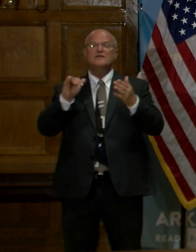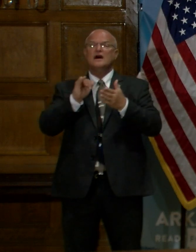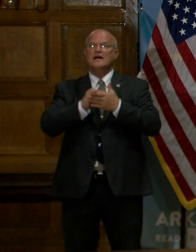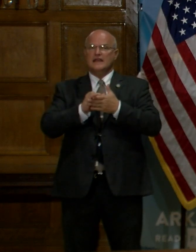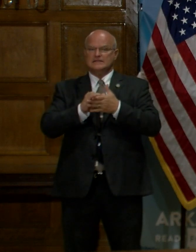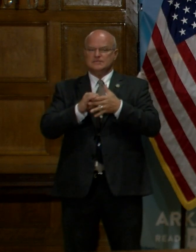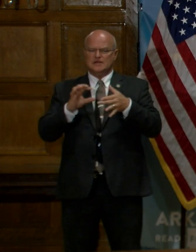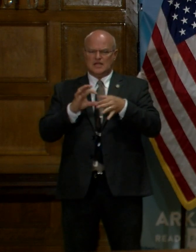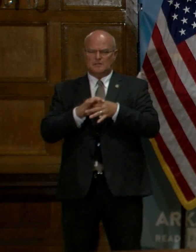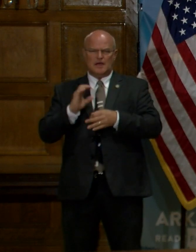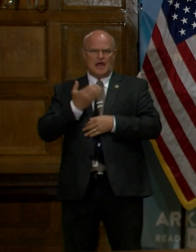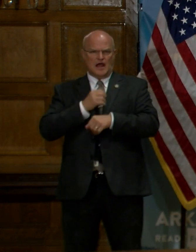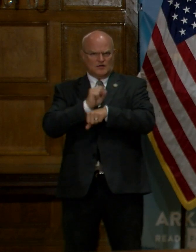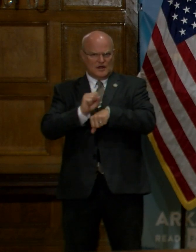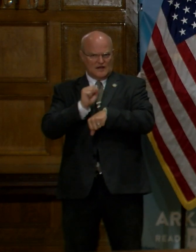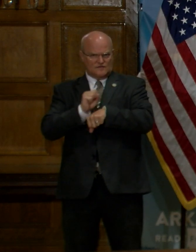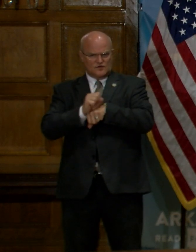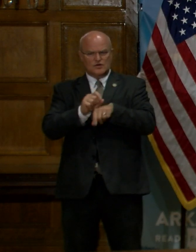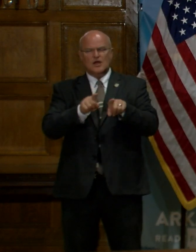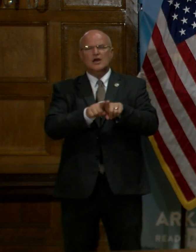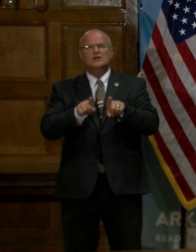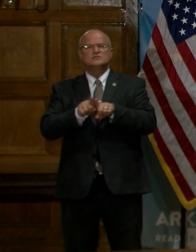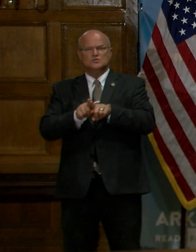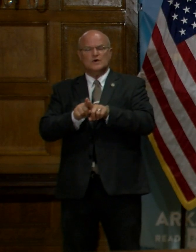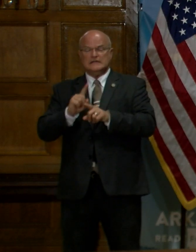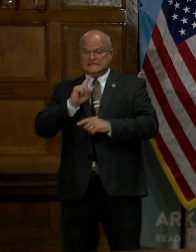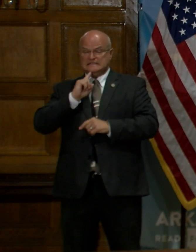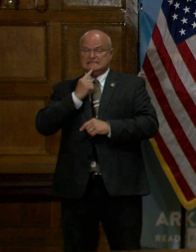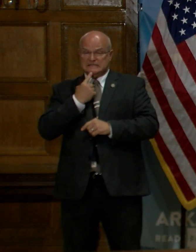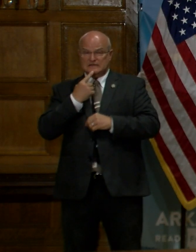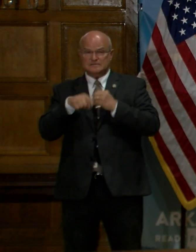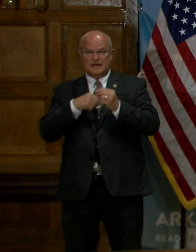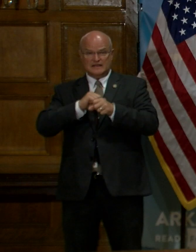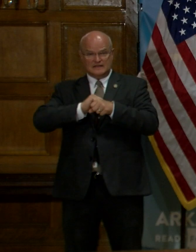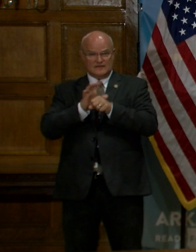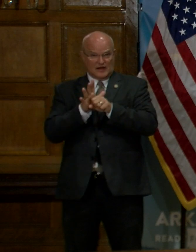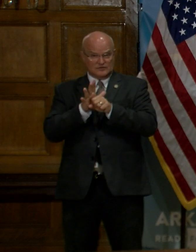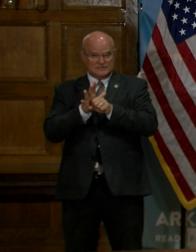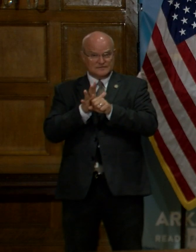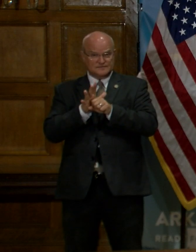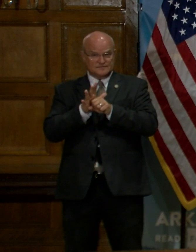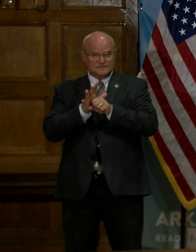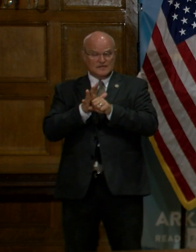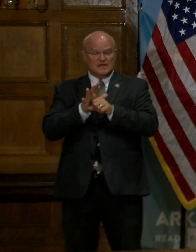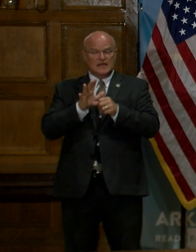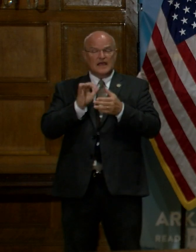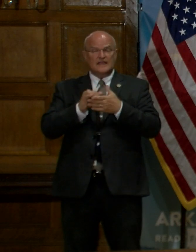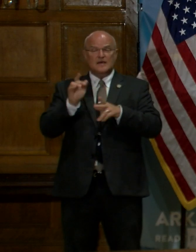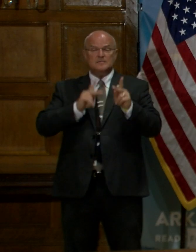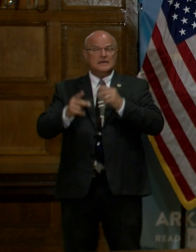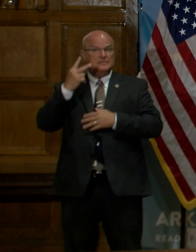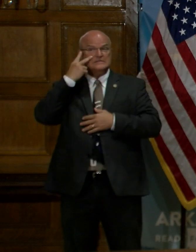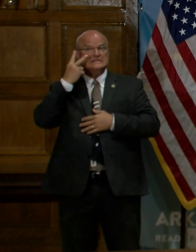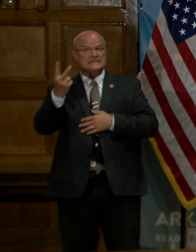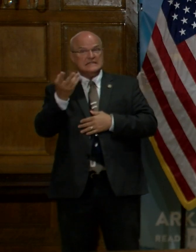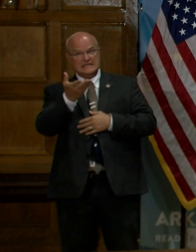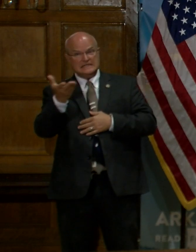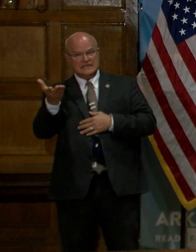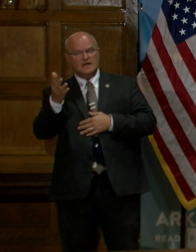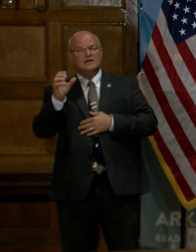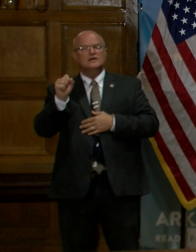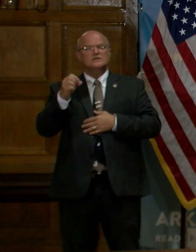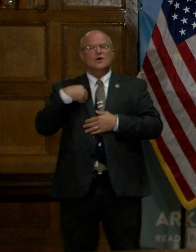been a combination of our efforts as well as just the seriousness of the virus that everyone sees out there.